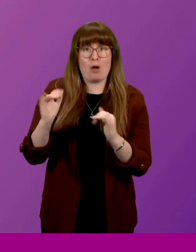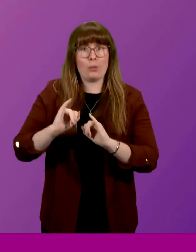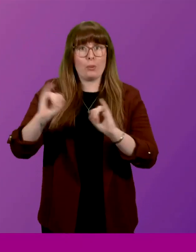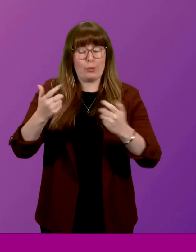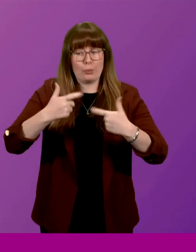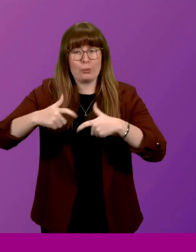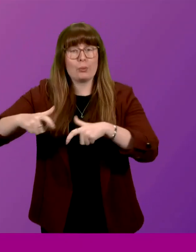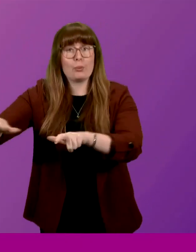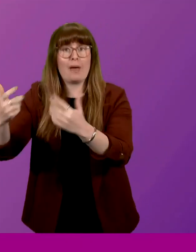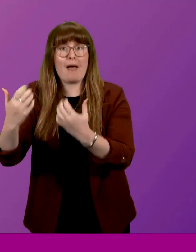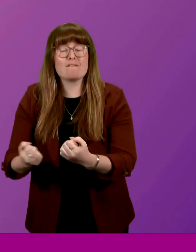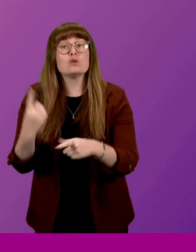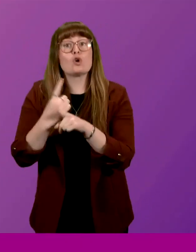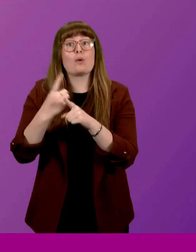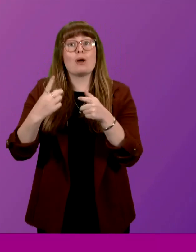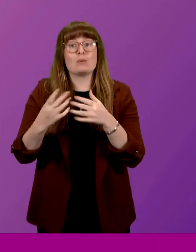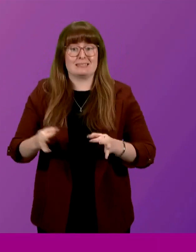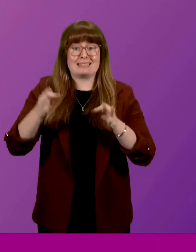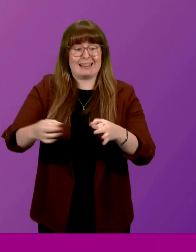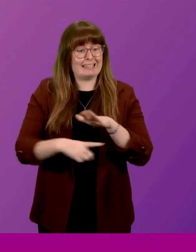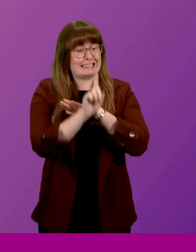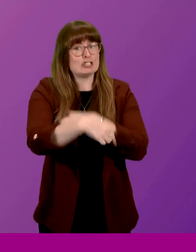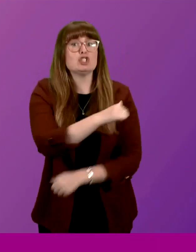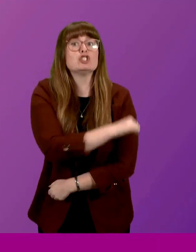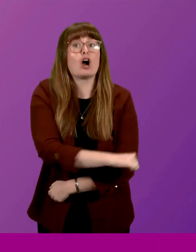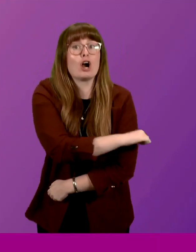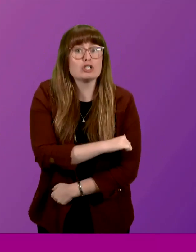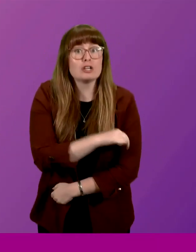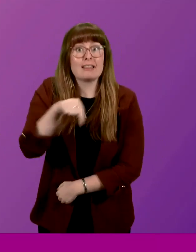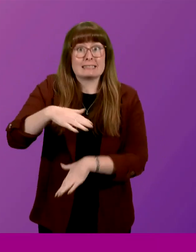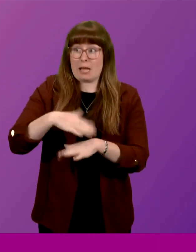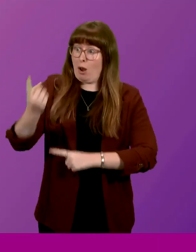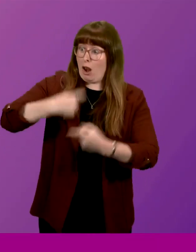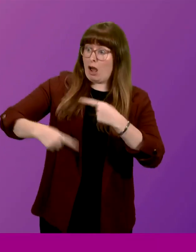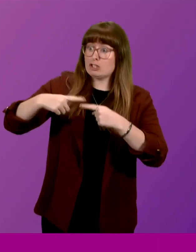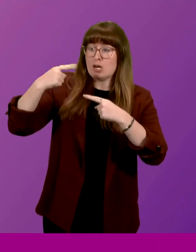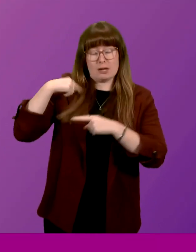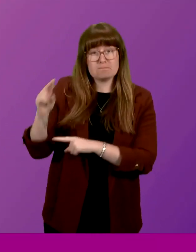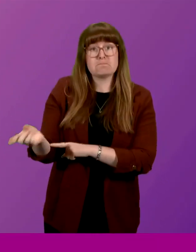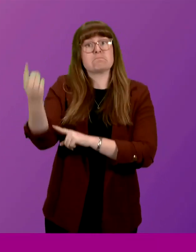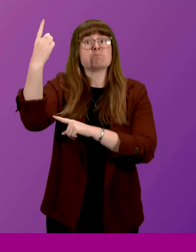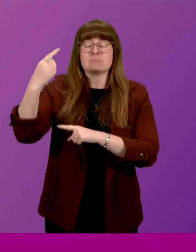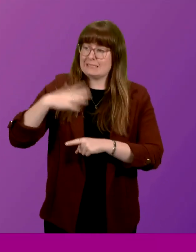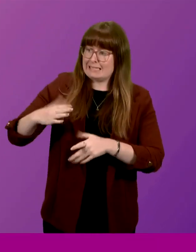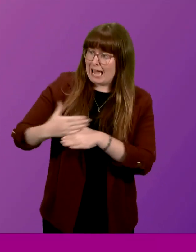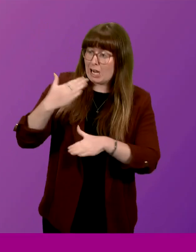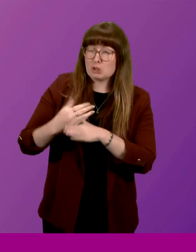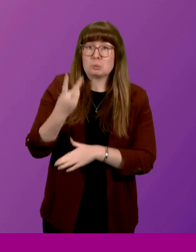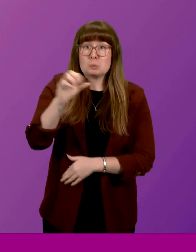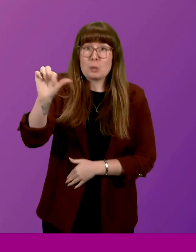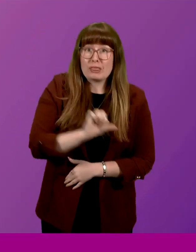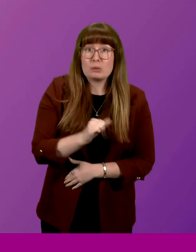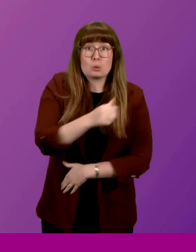the example of delayed discharge. This time last year, I called for action over the almost 2,000 hospital beds